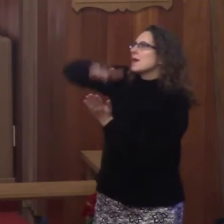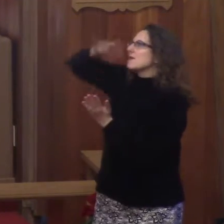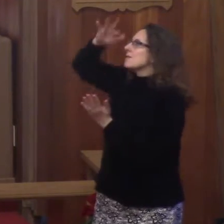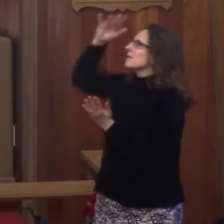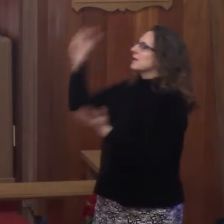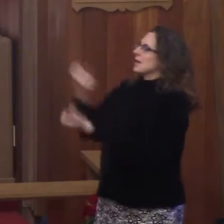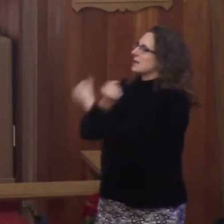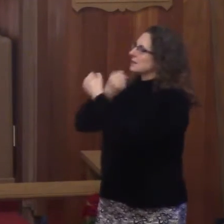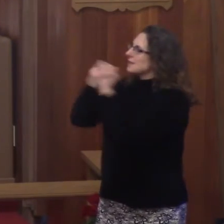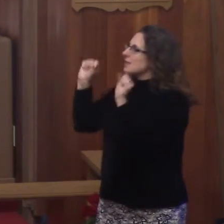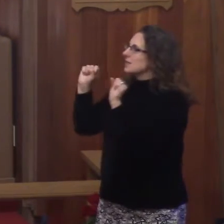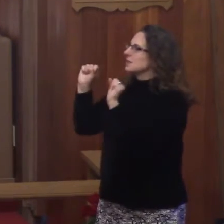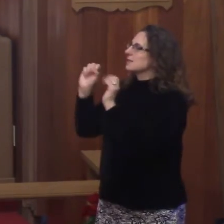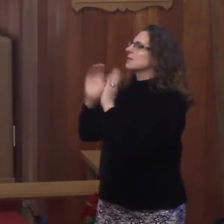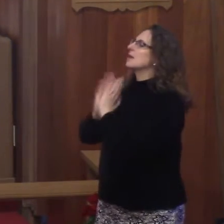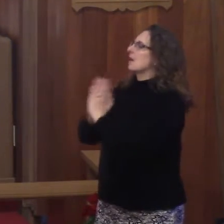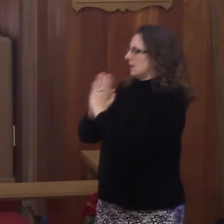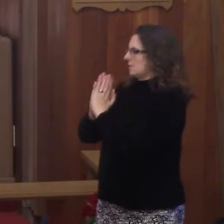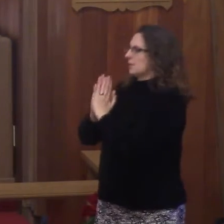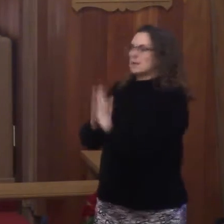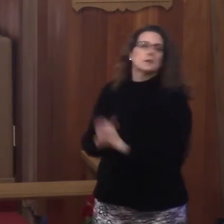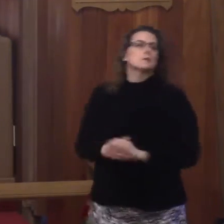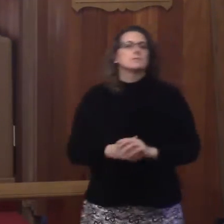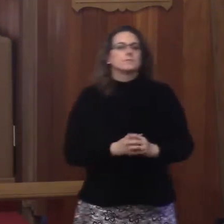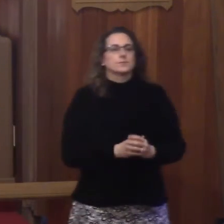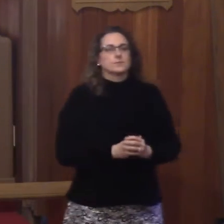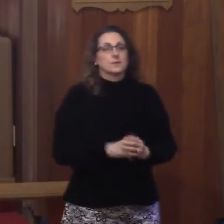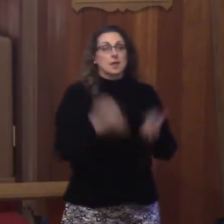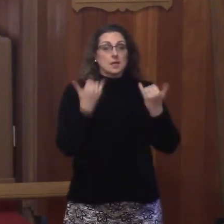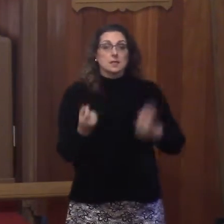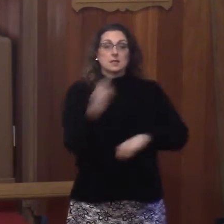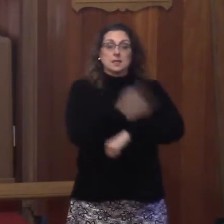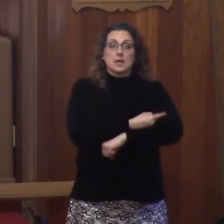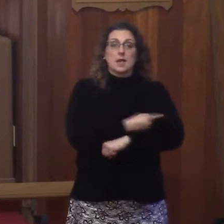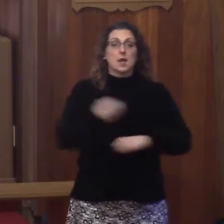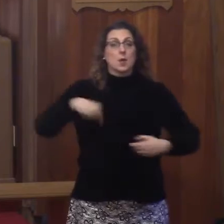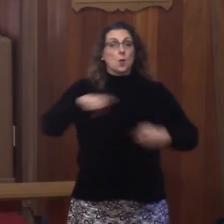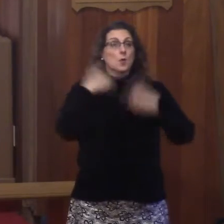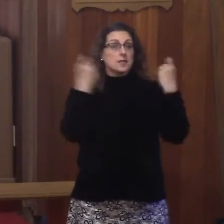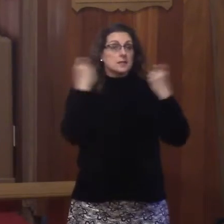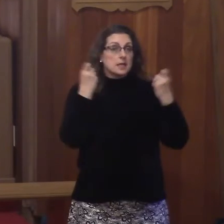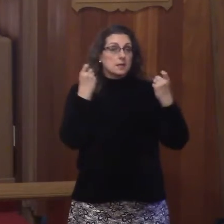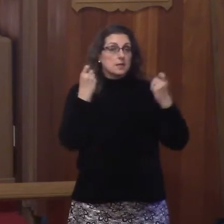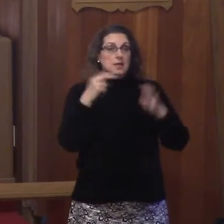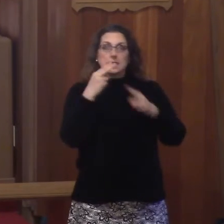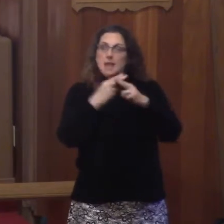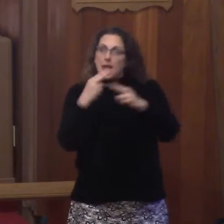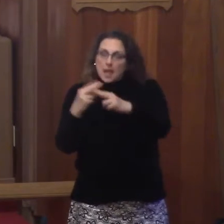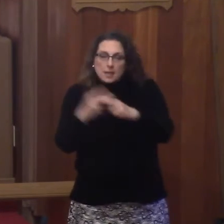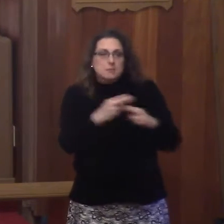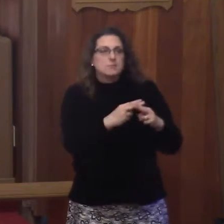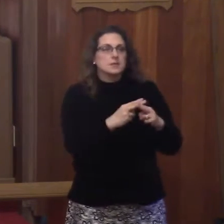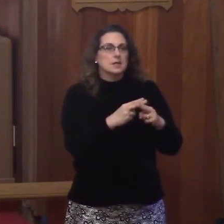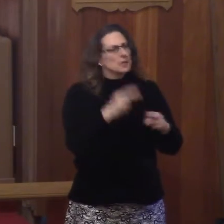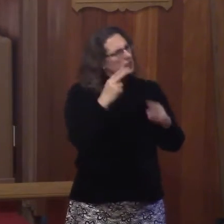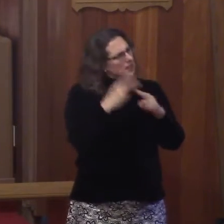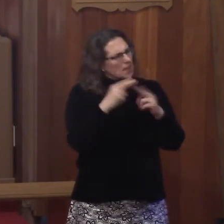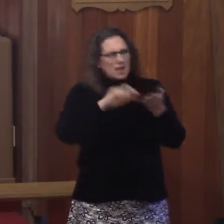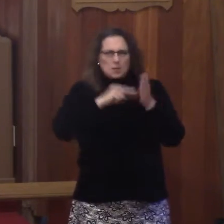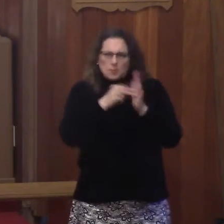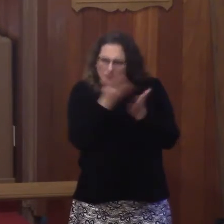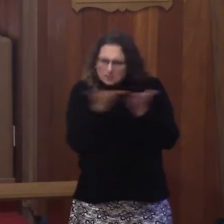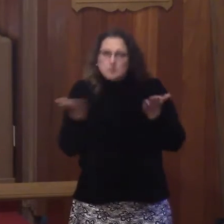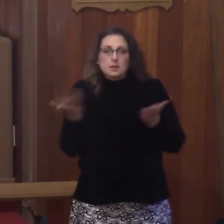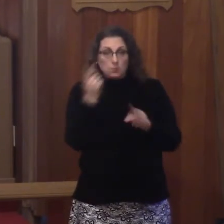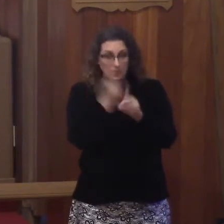and my glory and salvation. Amen. Today, it's celebrating names. Names mean